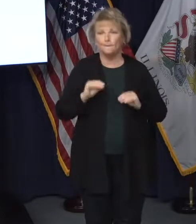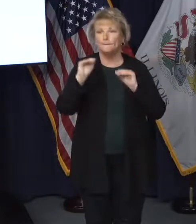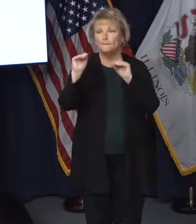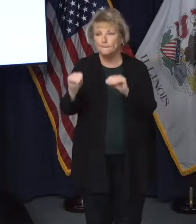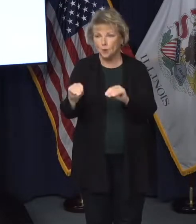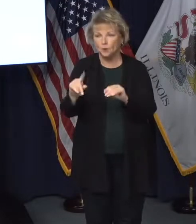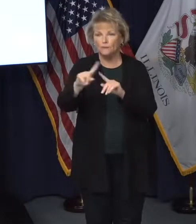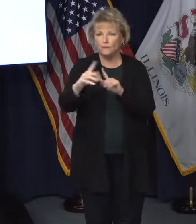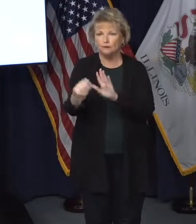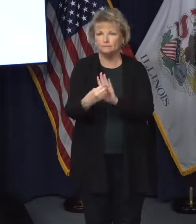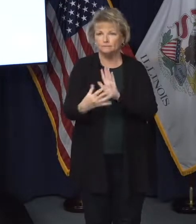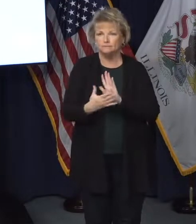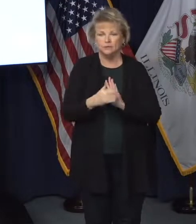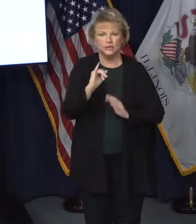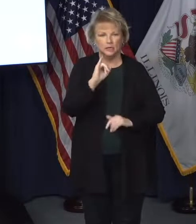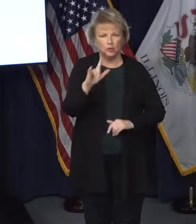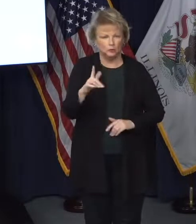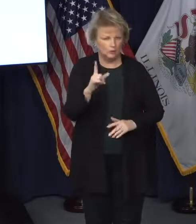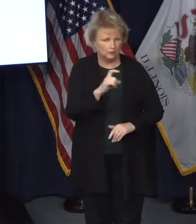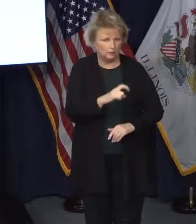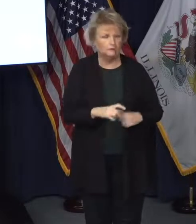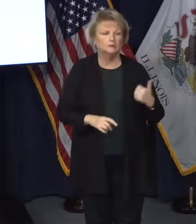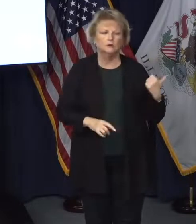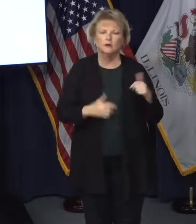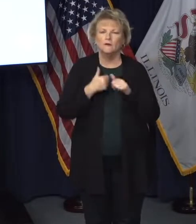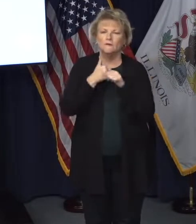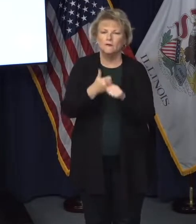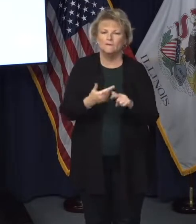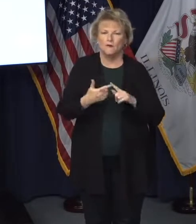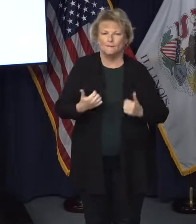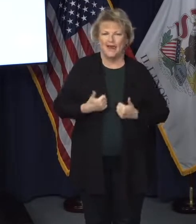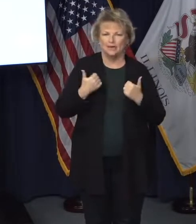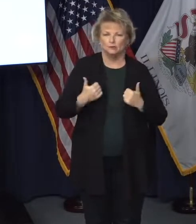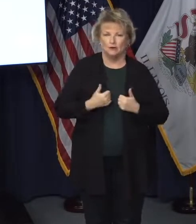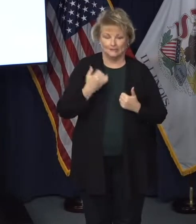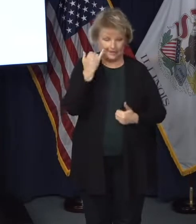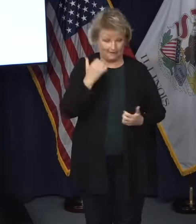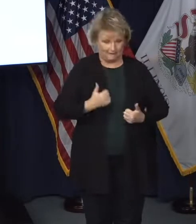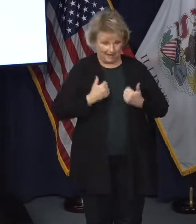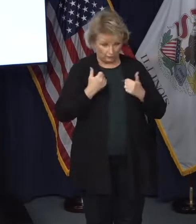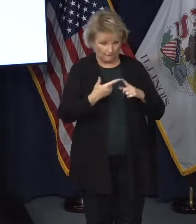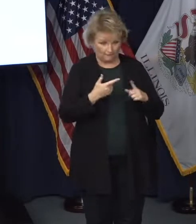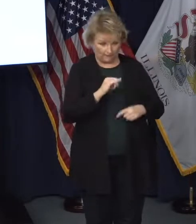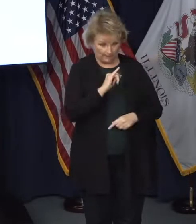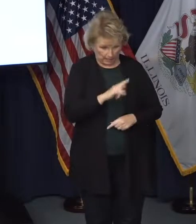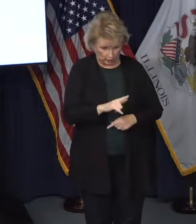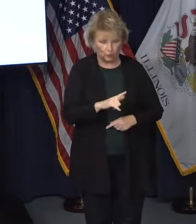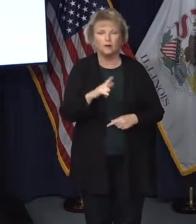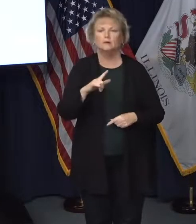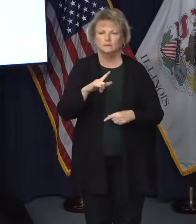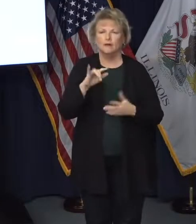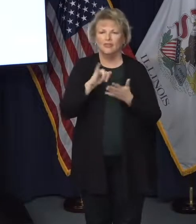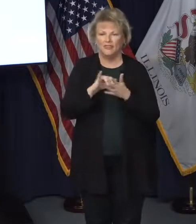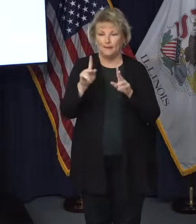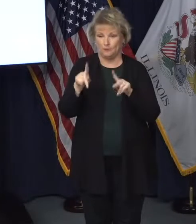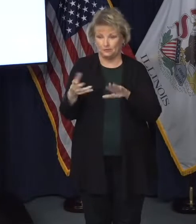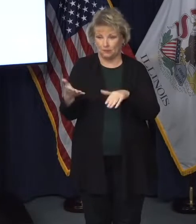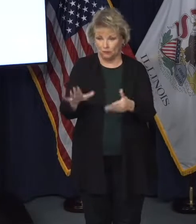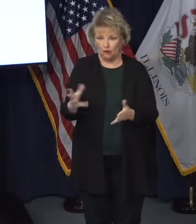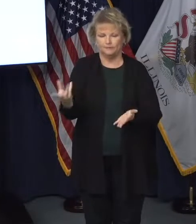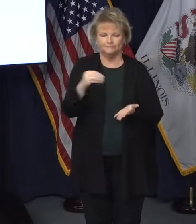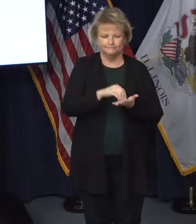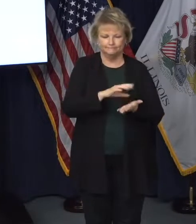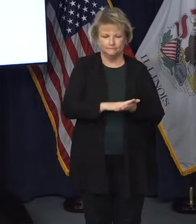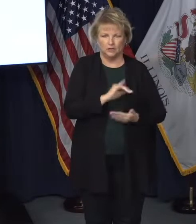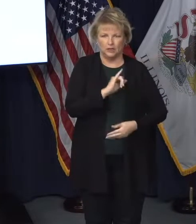are recorded here? And I have a couple other It's questions. based on the address, so if the address is an Illinois address, it will come to Illinois. And do you have any